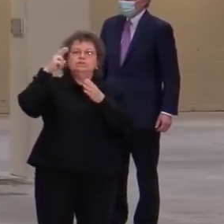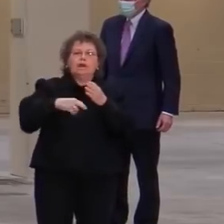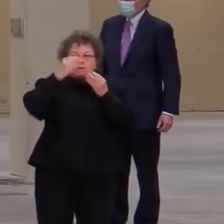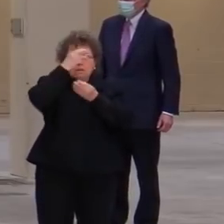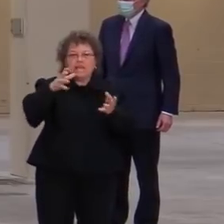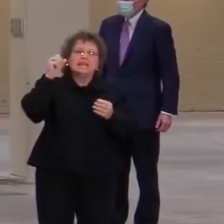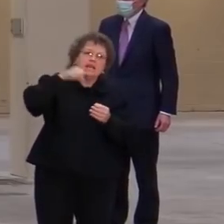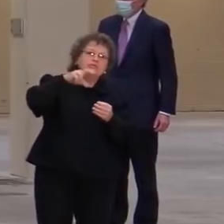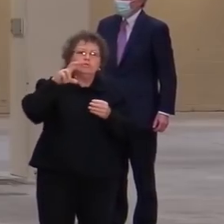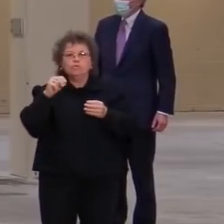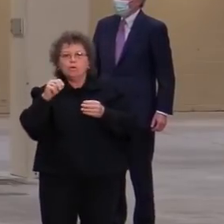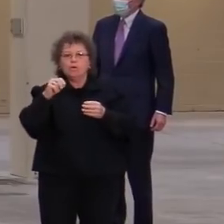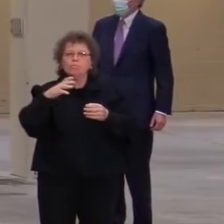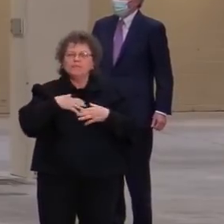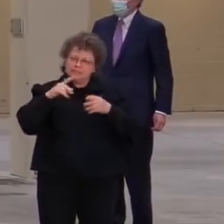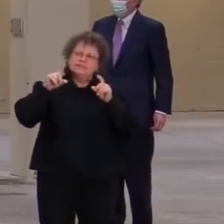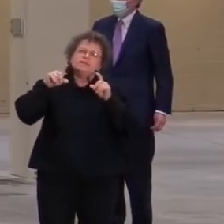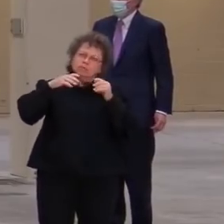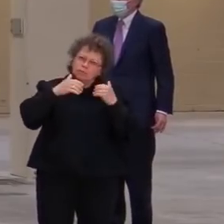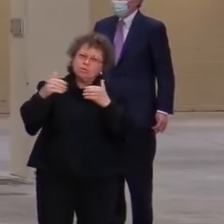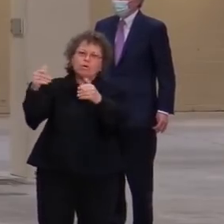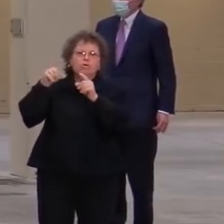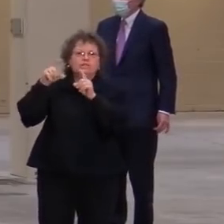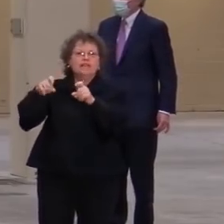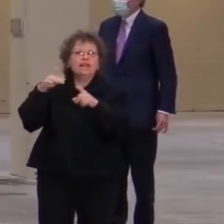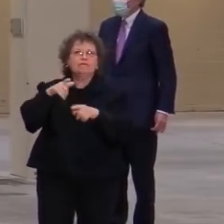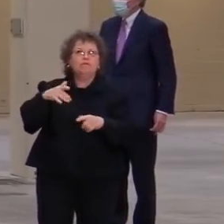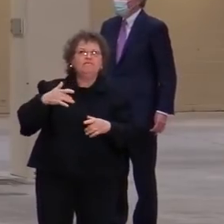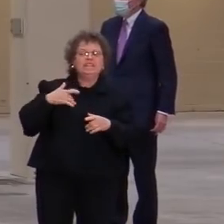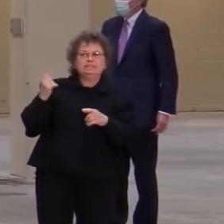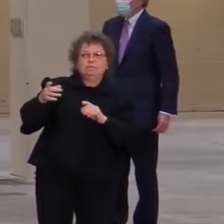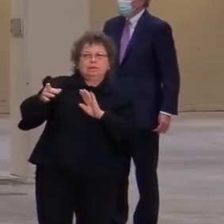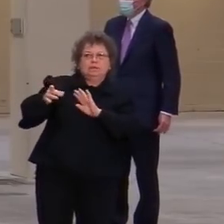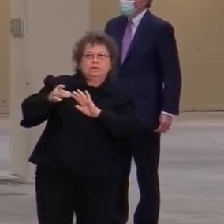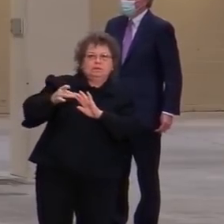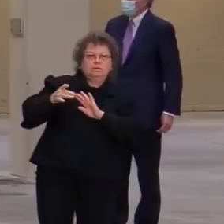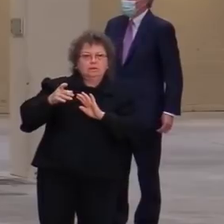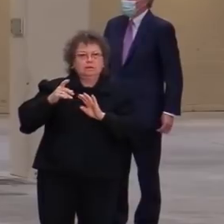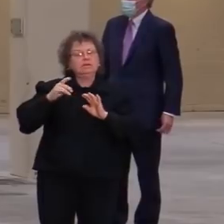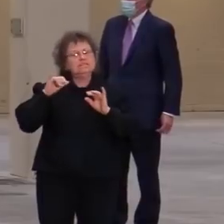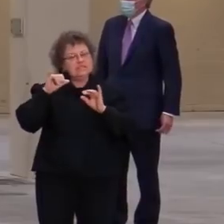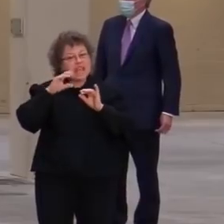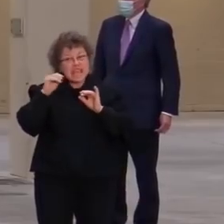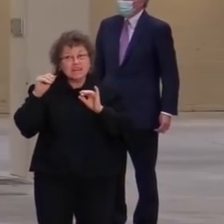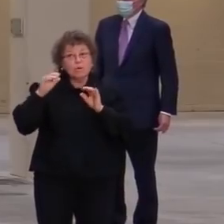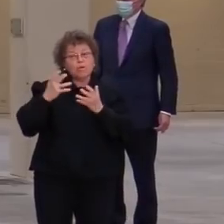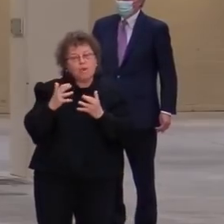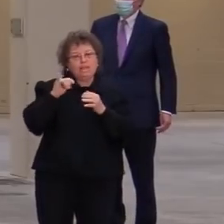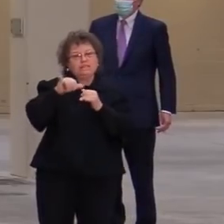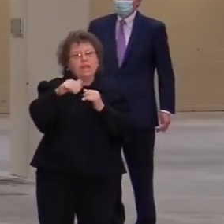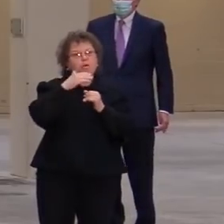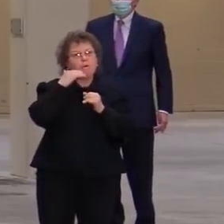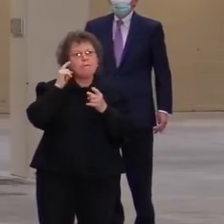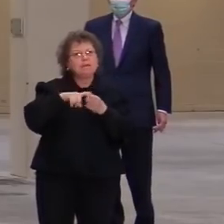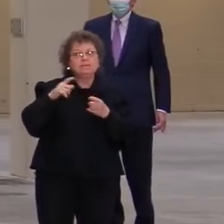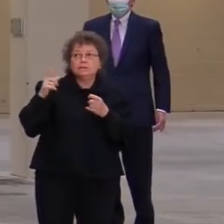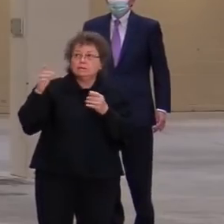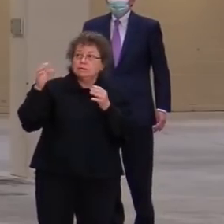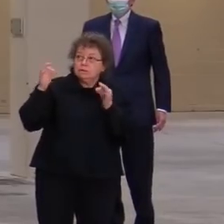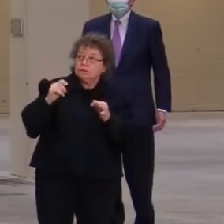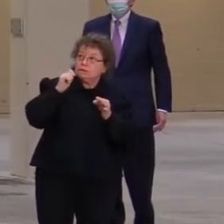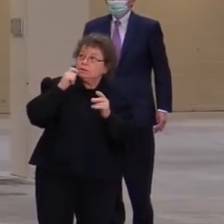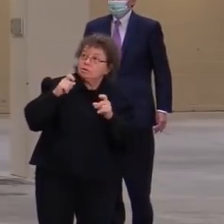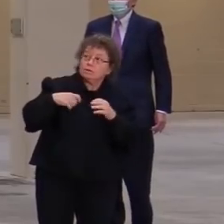been exposed, and stay home until you get the results. Testing is an easy way for you to protect